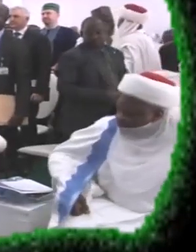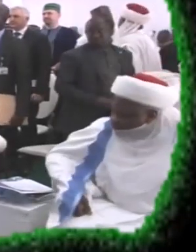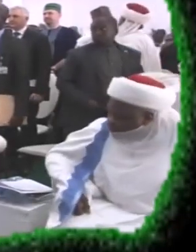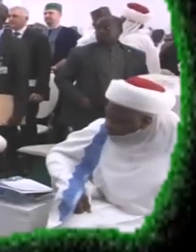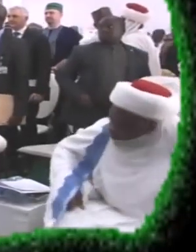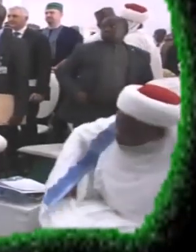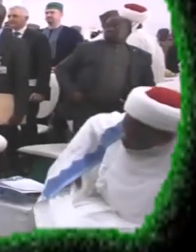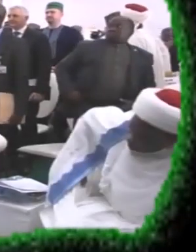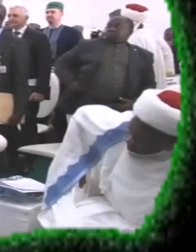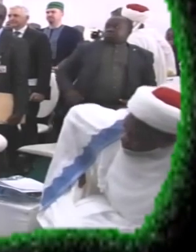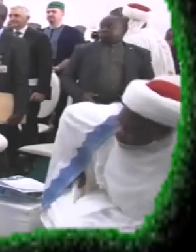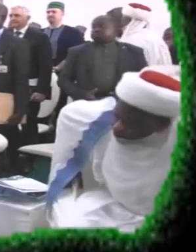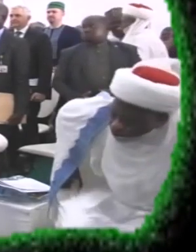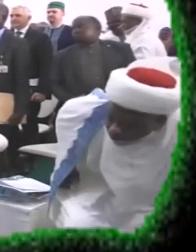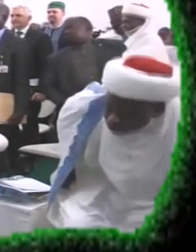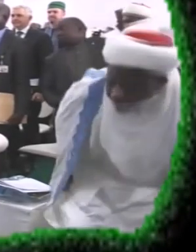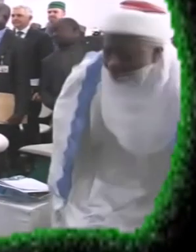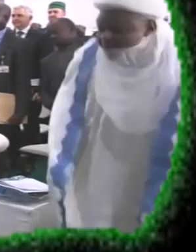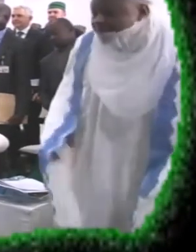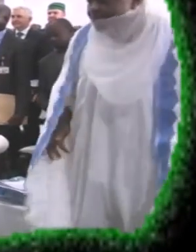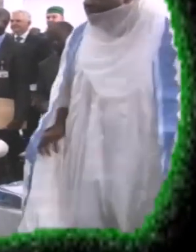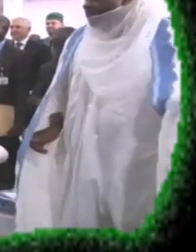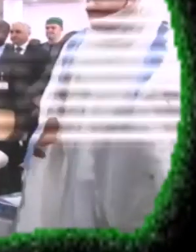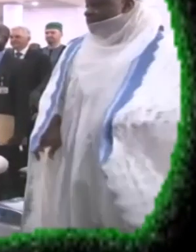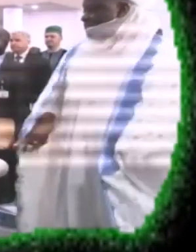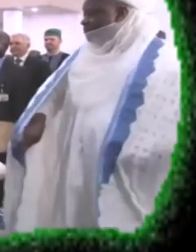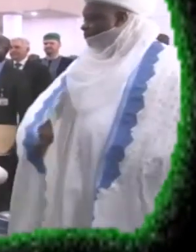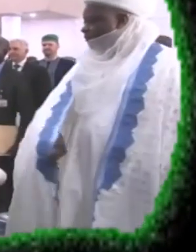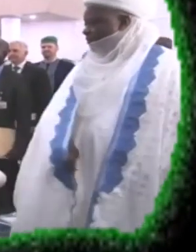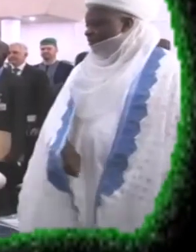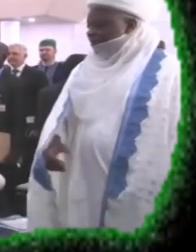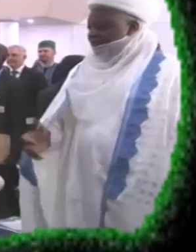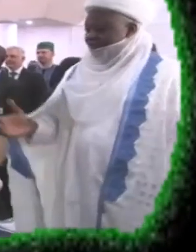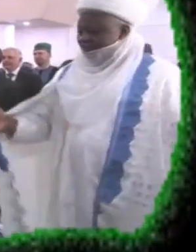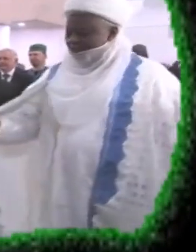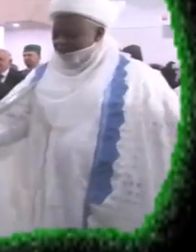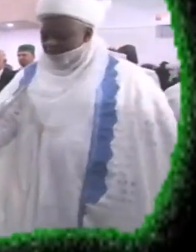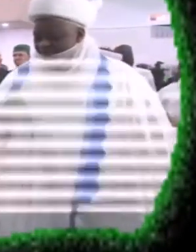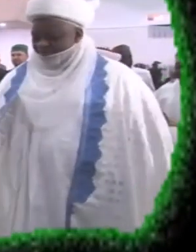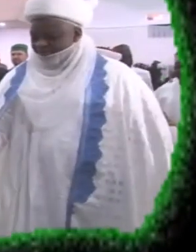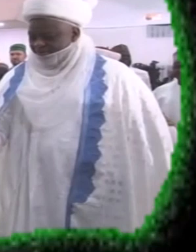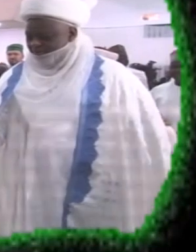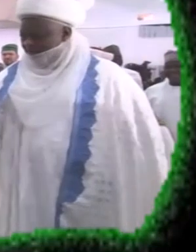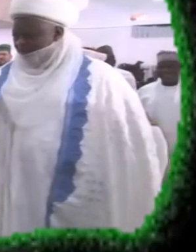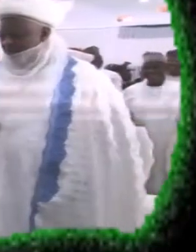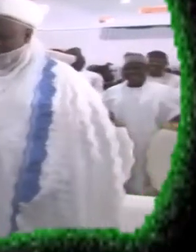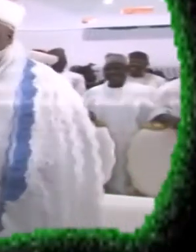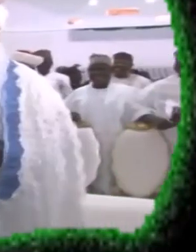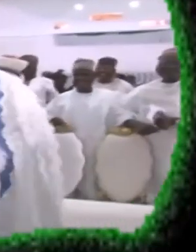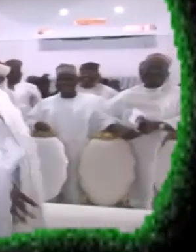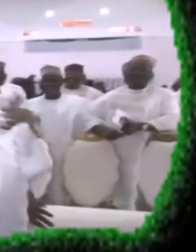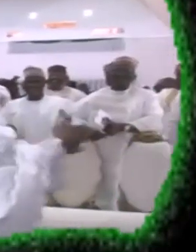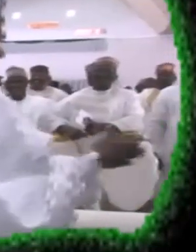All right, that was the Vice President-elect who stood in for the President-elect, delivering